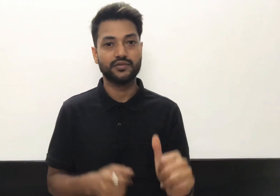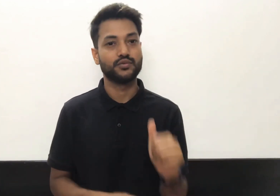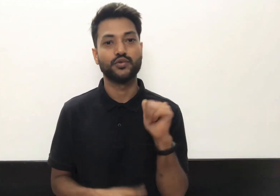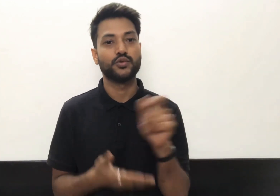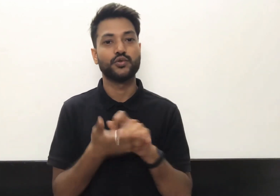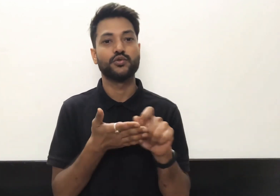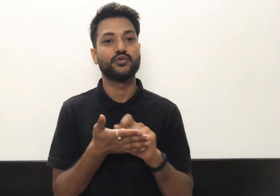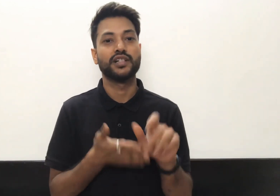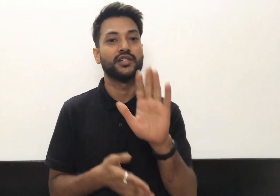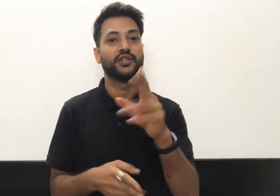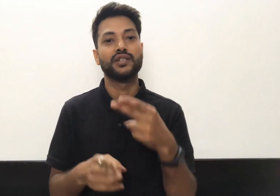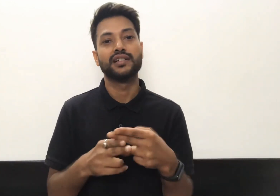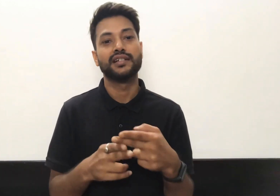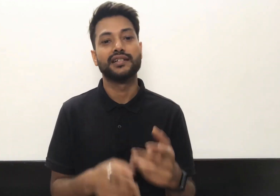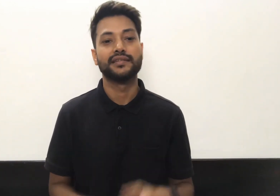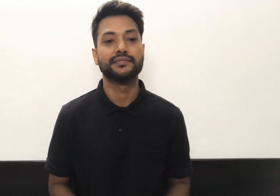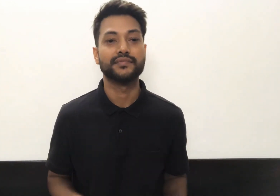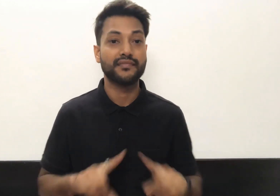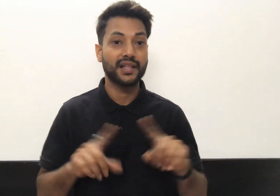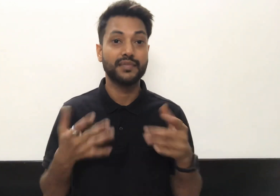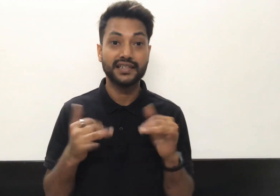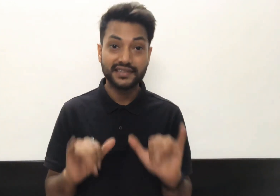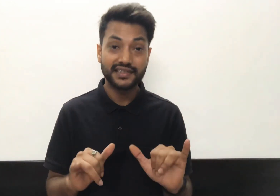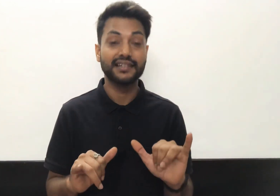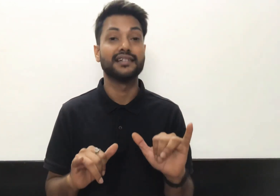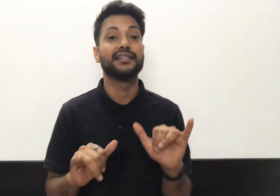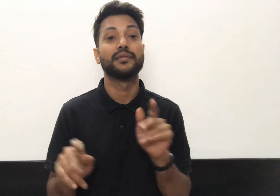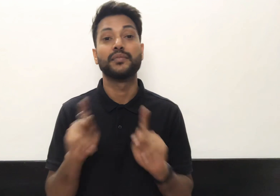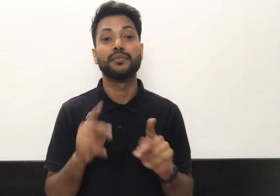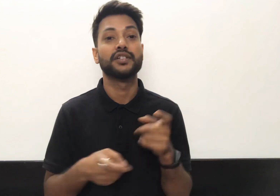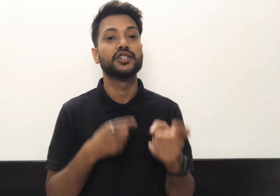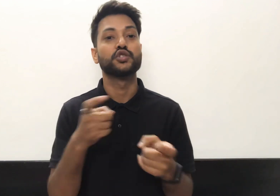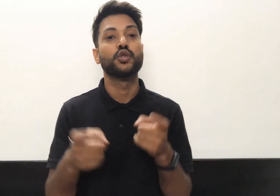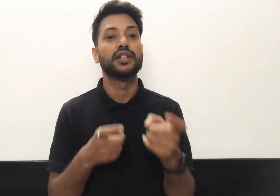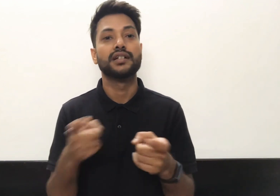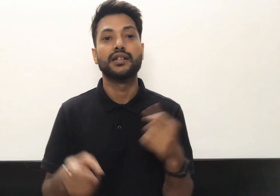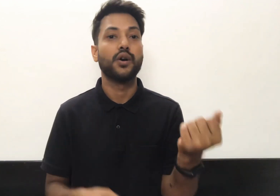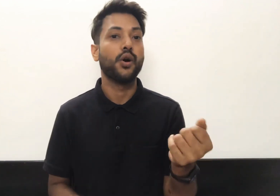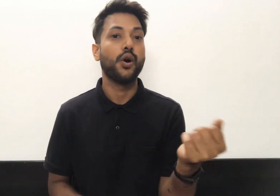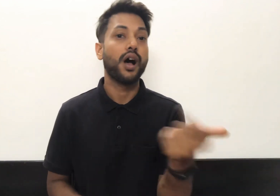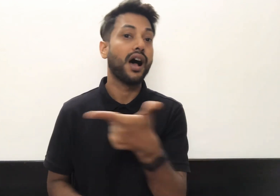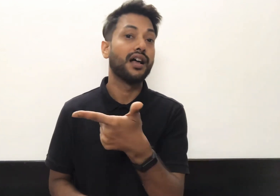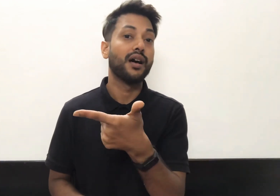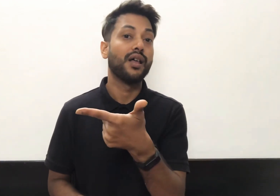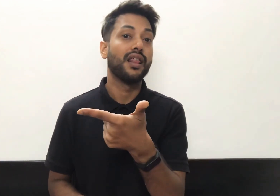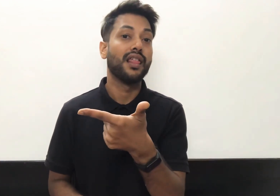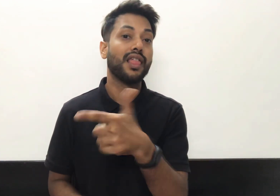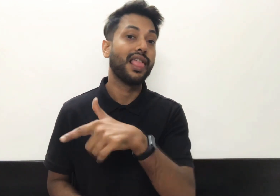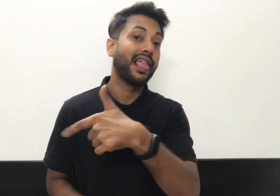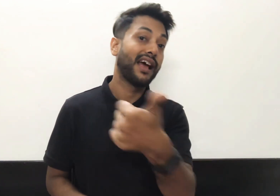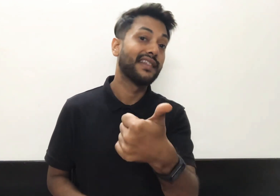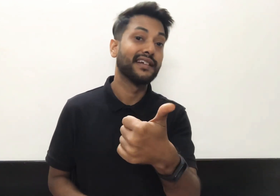spite of that, wonderful people donated. All others were upset that if we donate, can